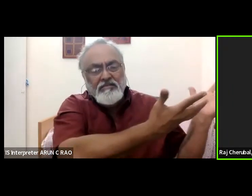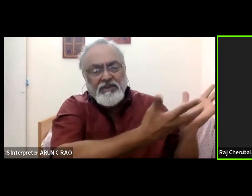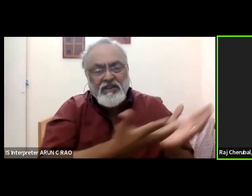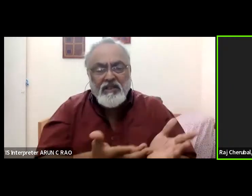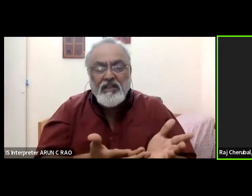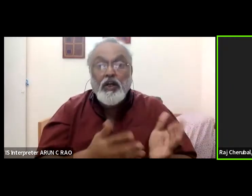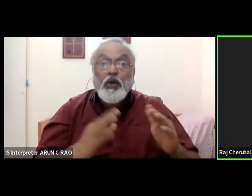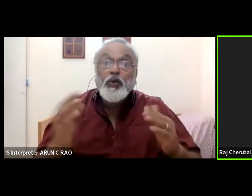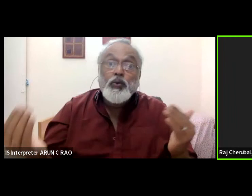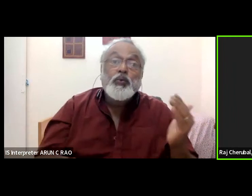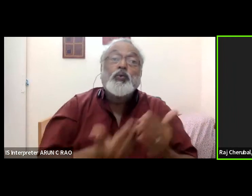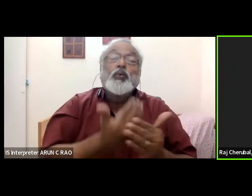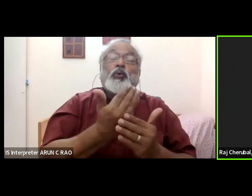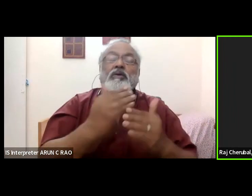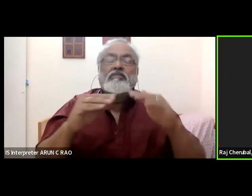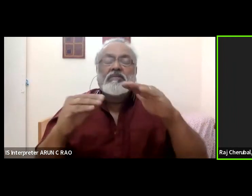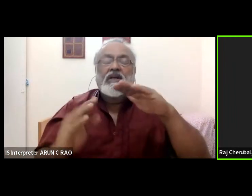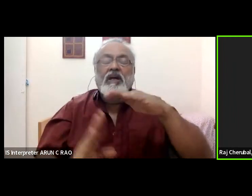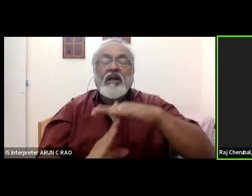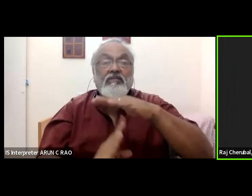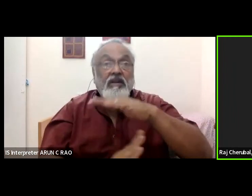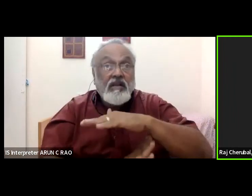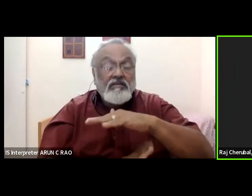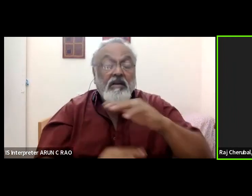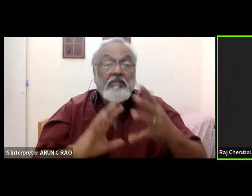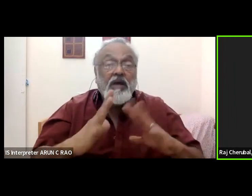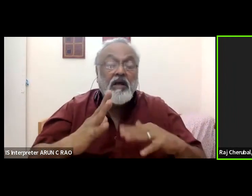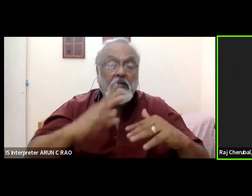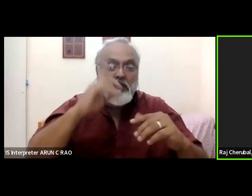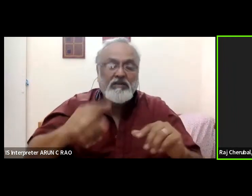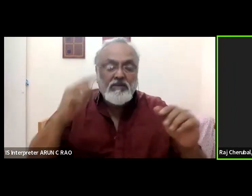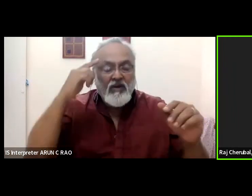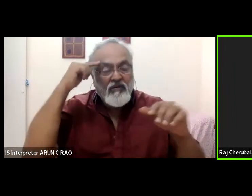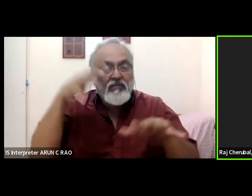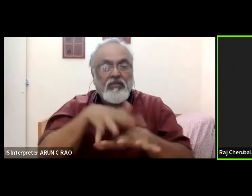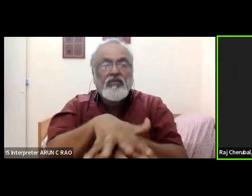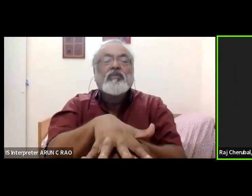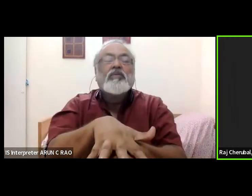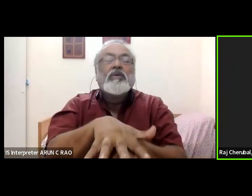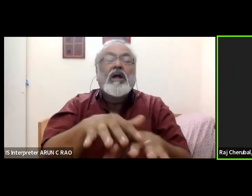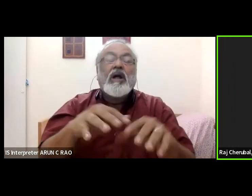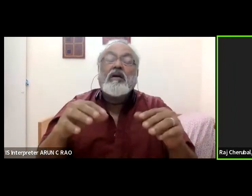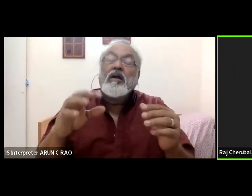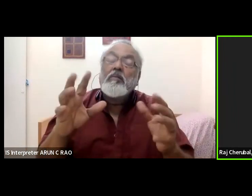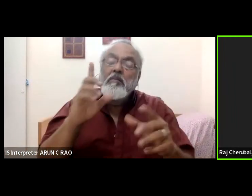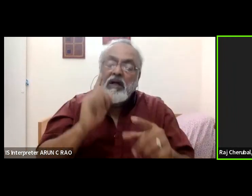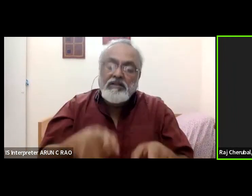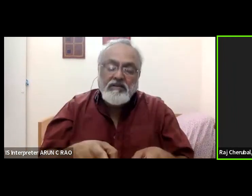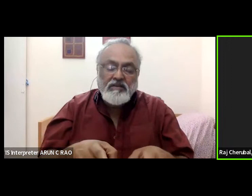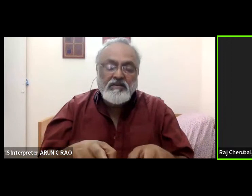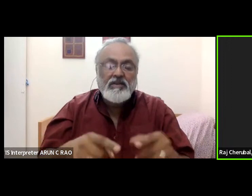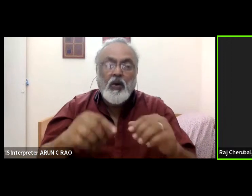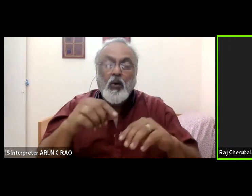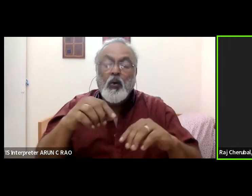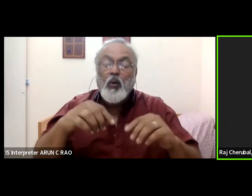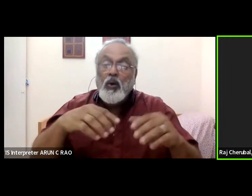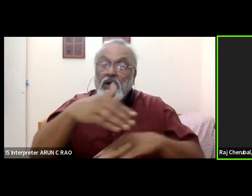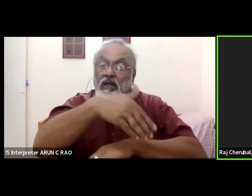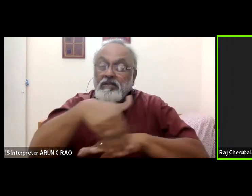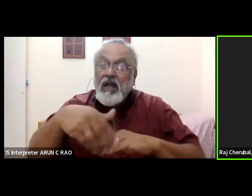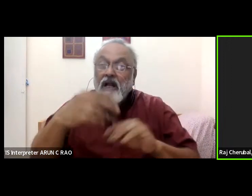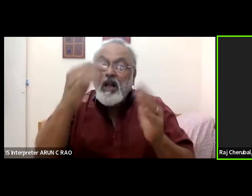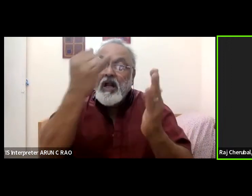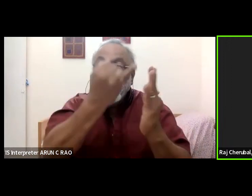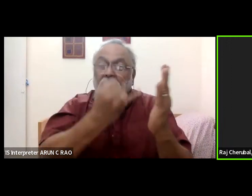begin with will comply with these standards. It'll be not only designed by qualified architects and so on, but it will also